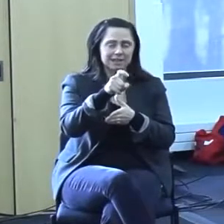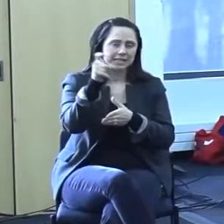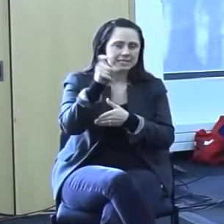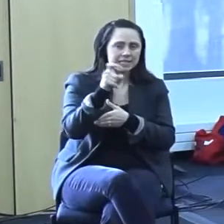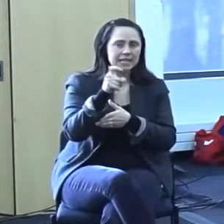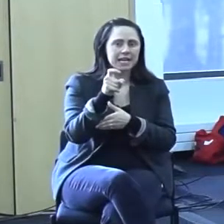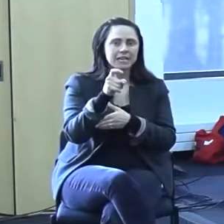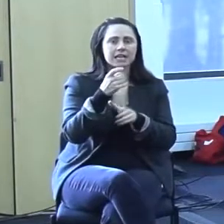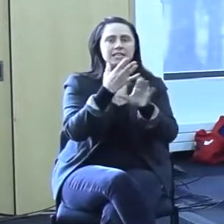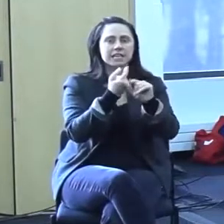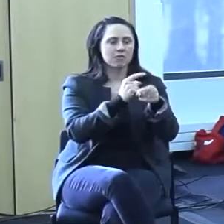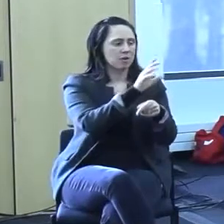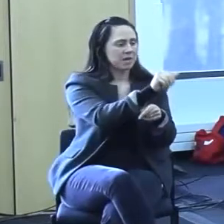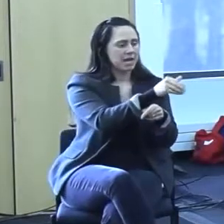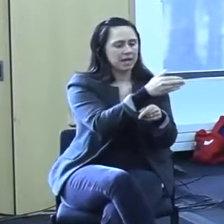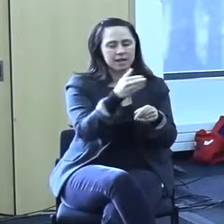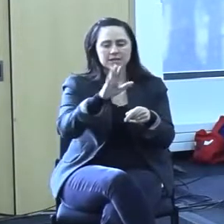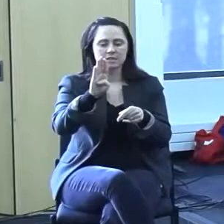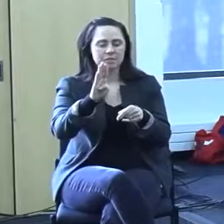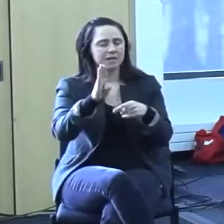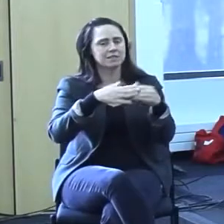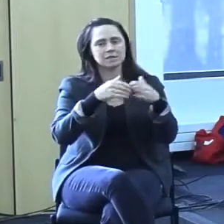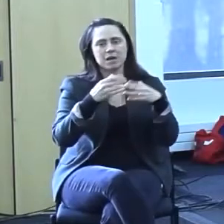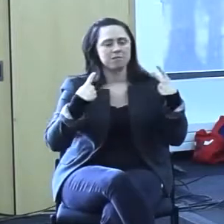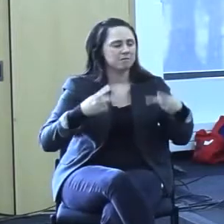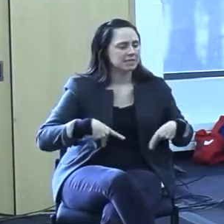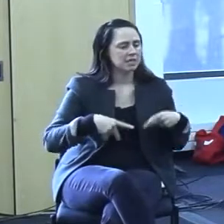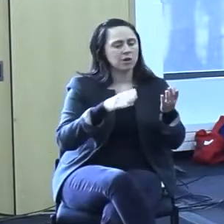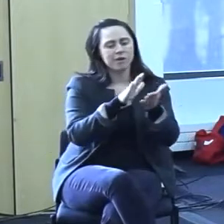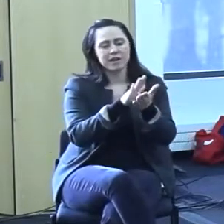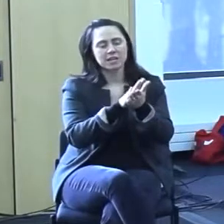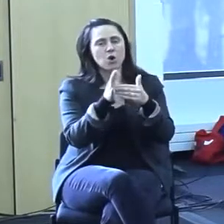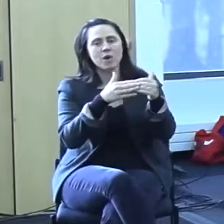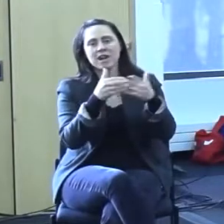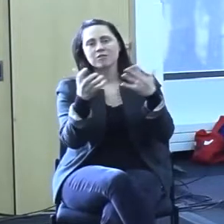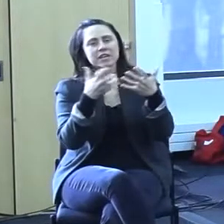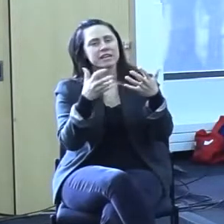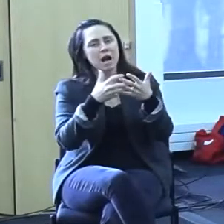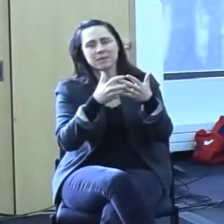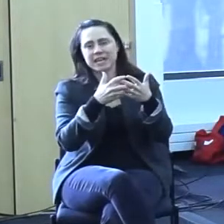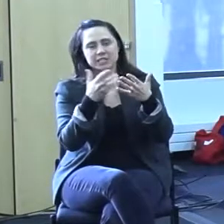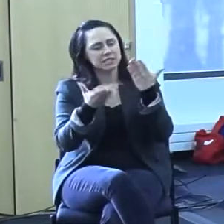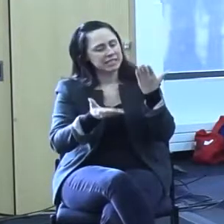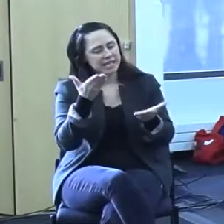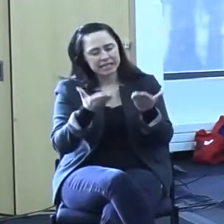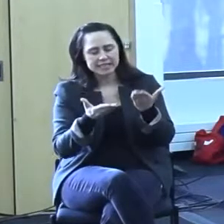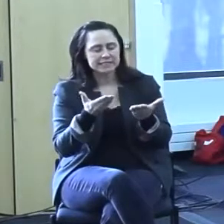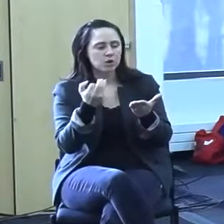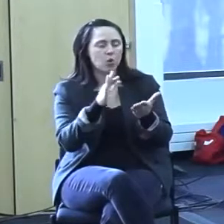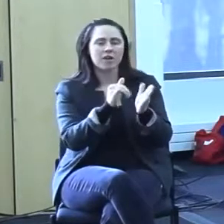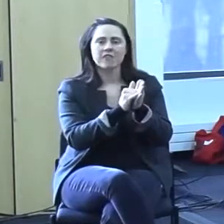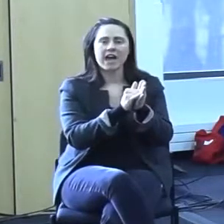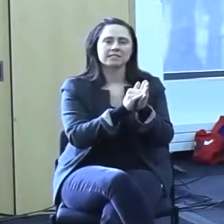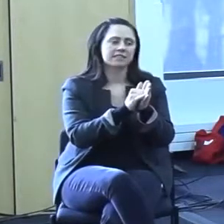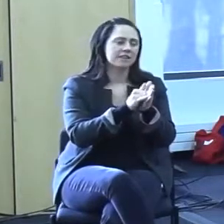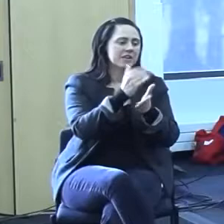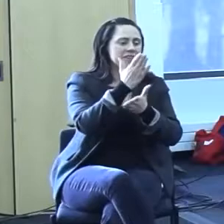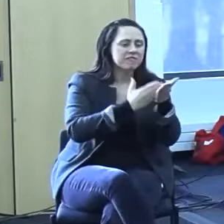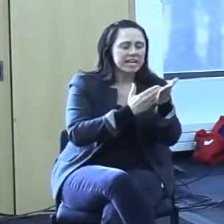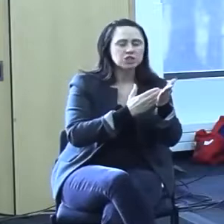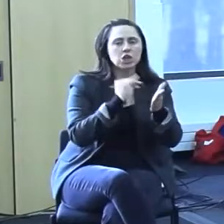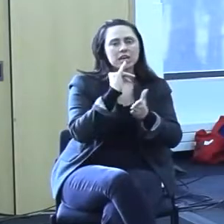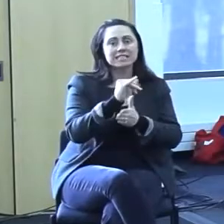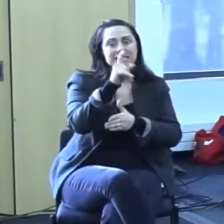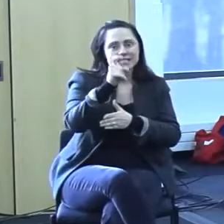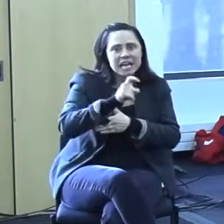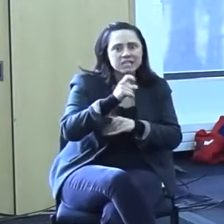need to get from A to B, regardless, physical, academic, whatever that accommodation is or that accessible feature is, it's